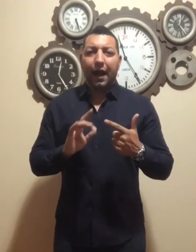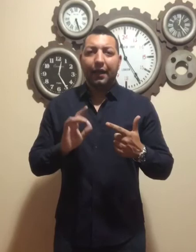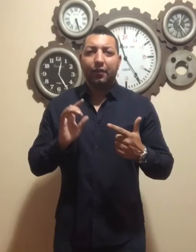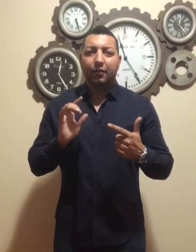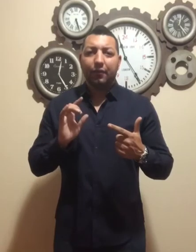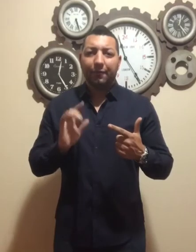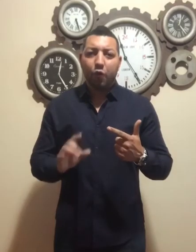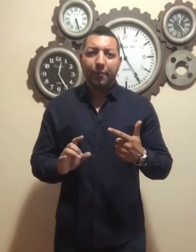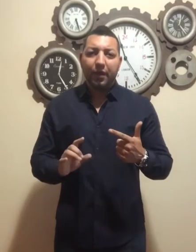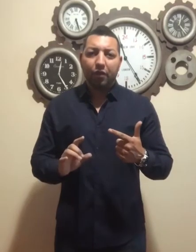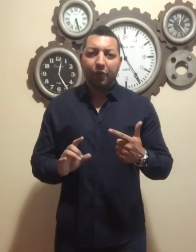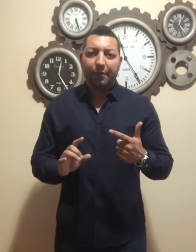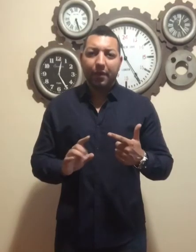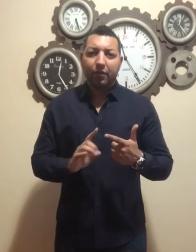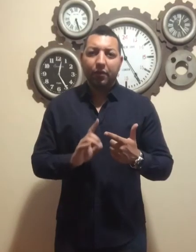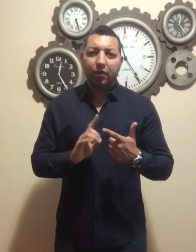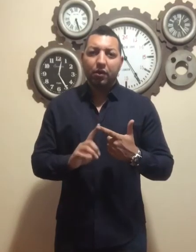by forming an agreement,